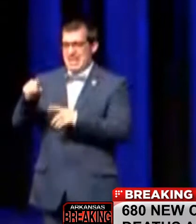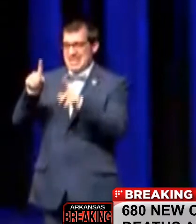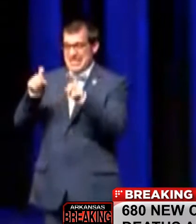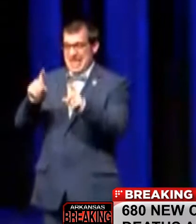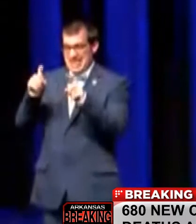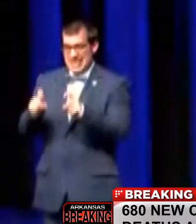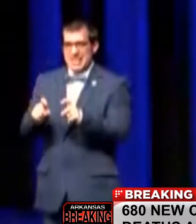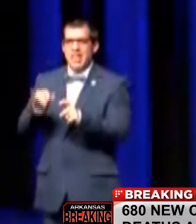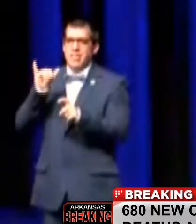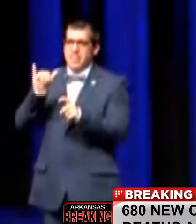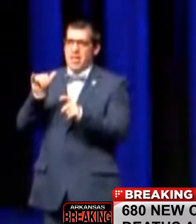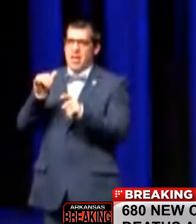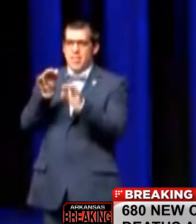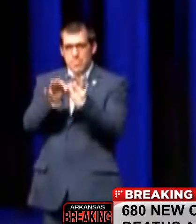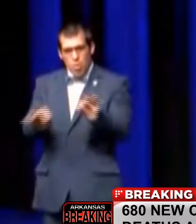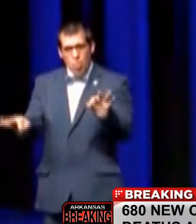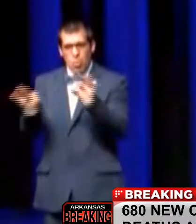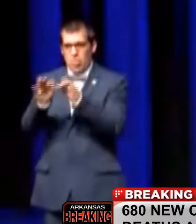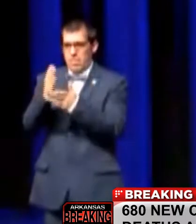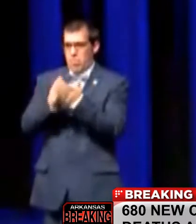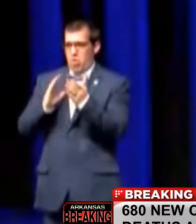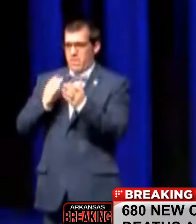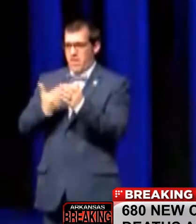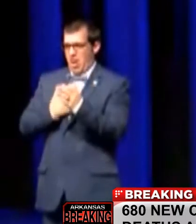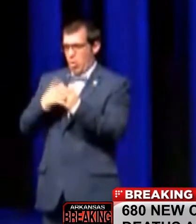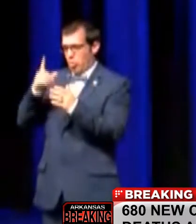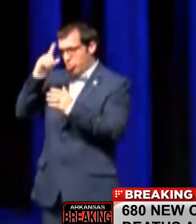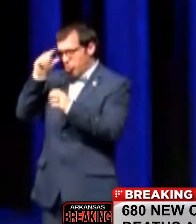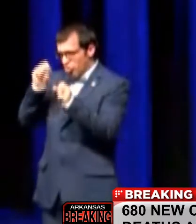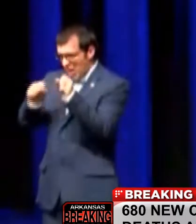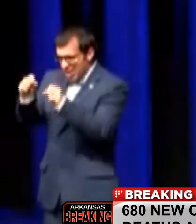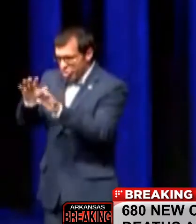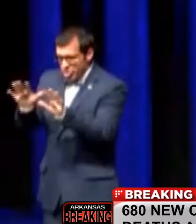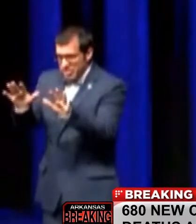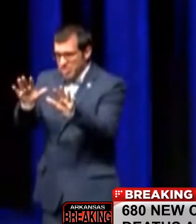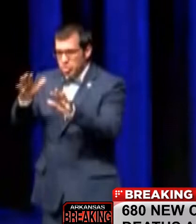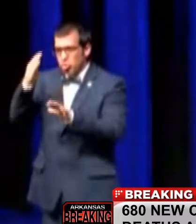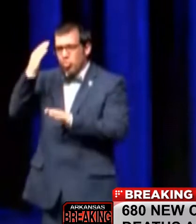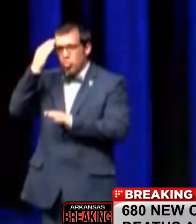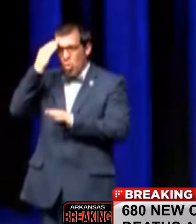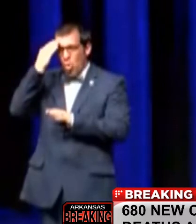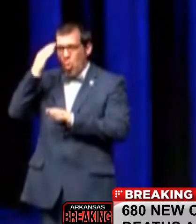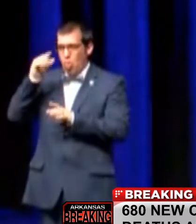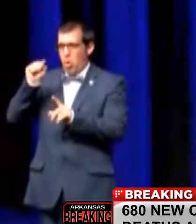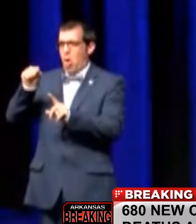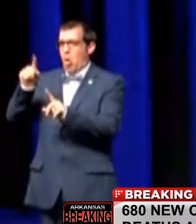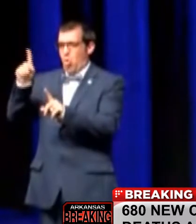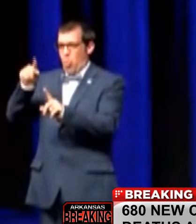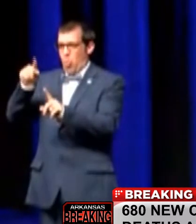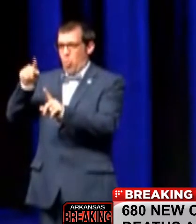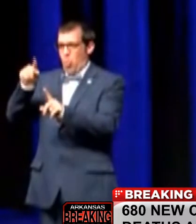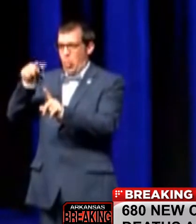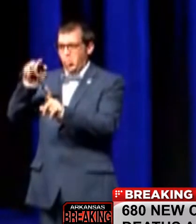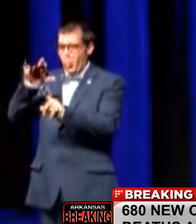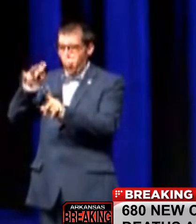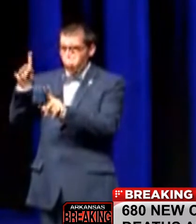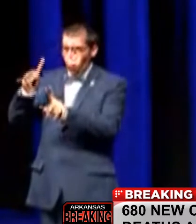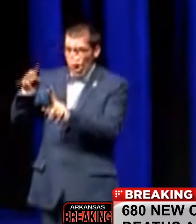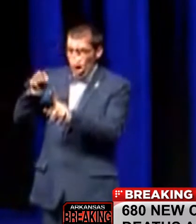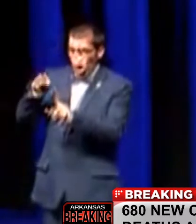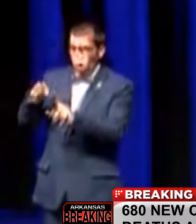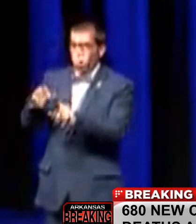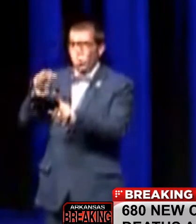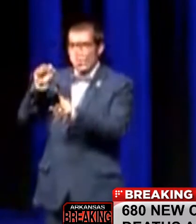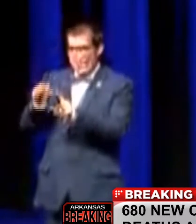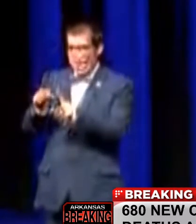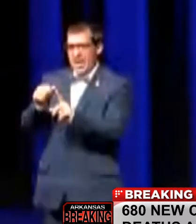a key part of our strategy to know where the COVID-19 virus is,